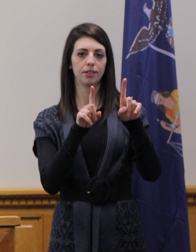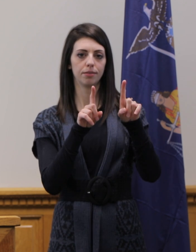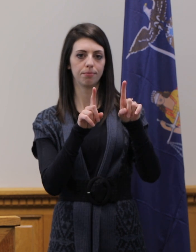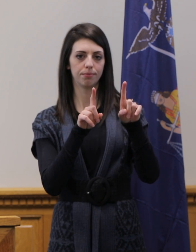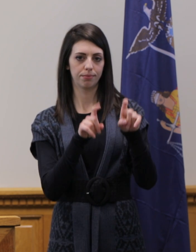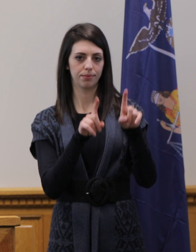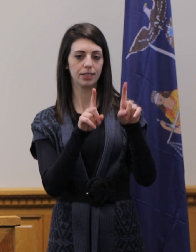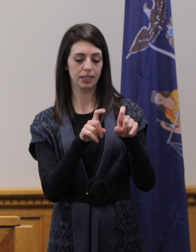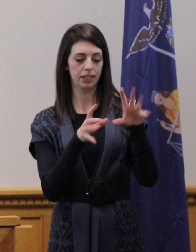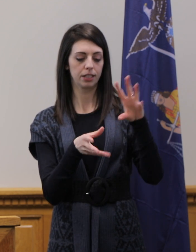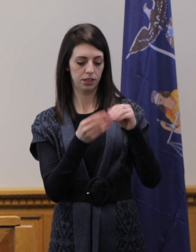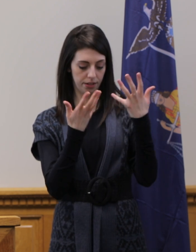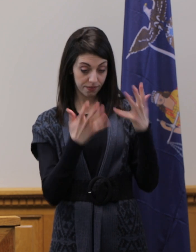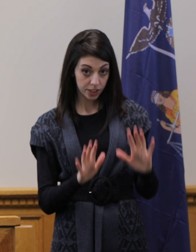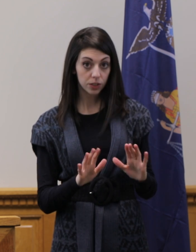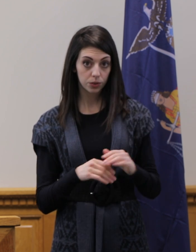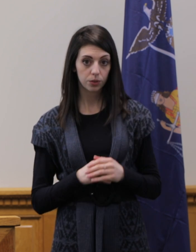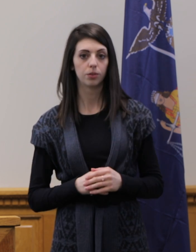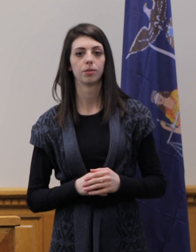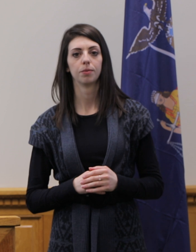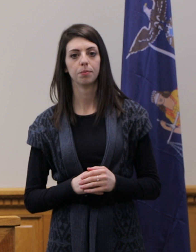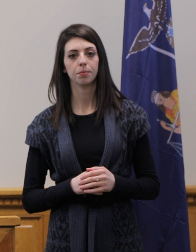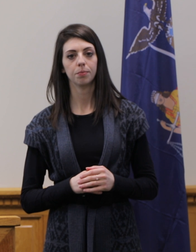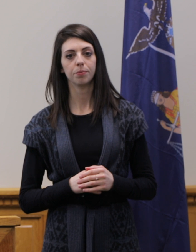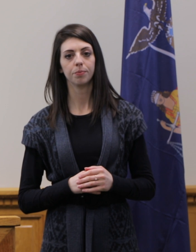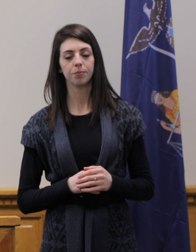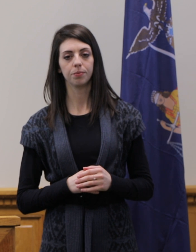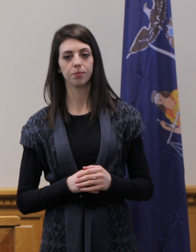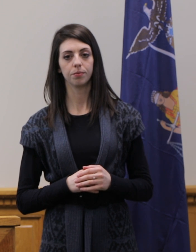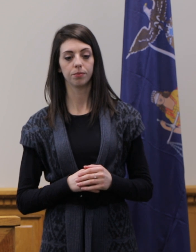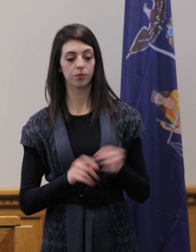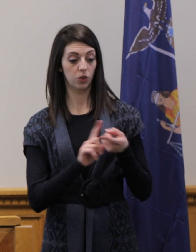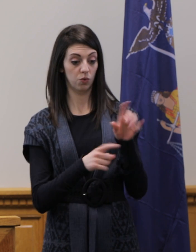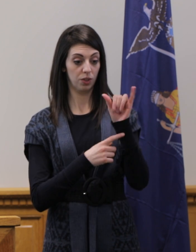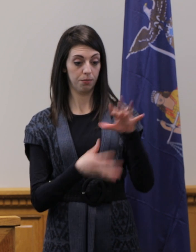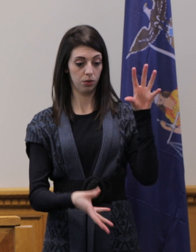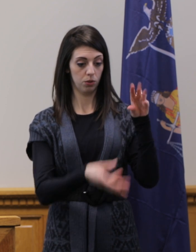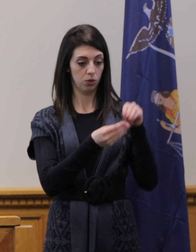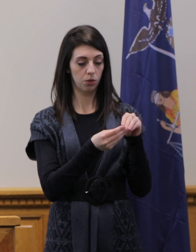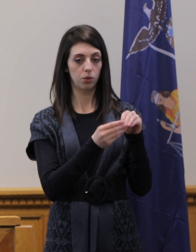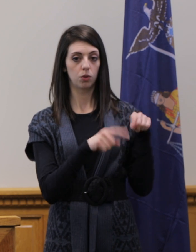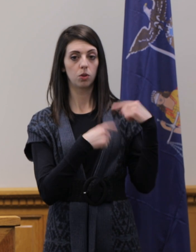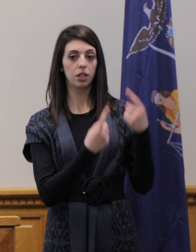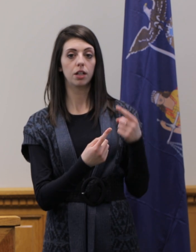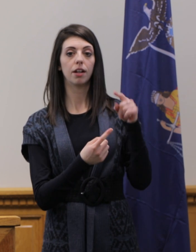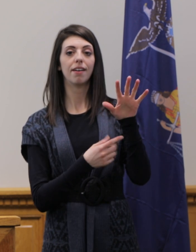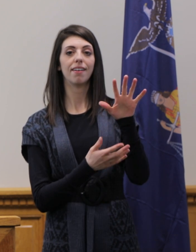139,195 total tests have been run. We have total cumulative positive